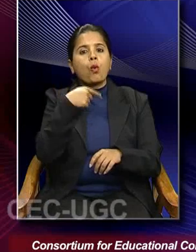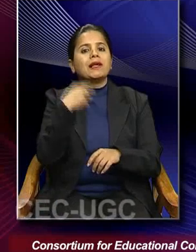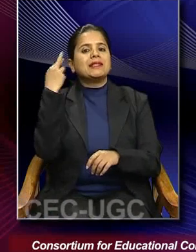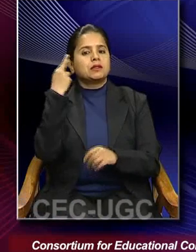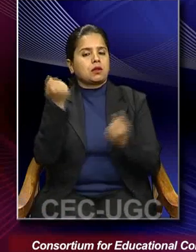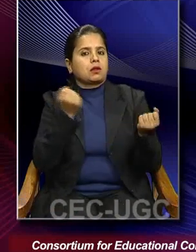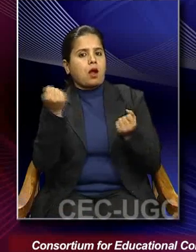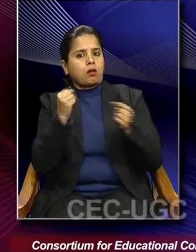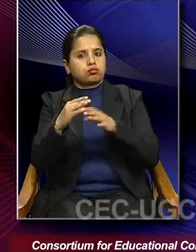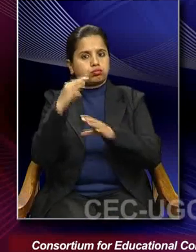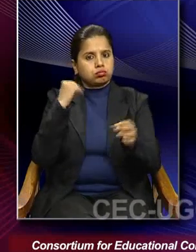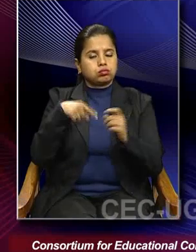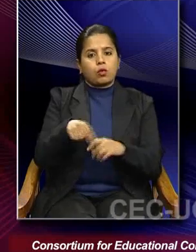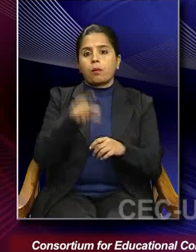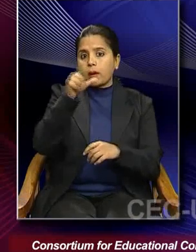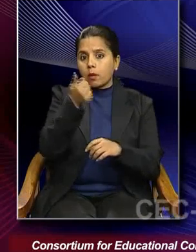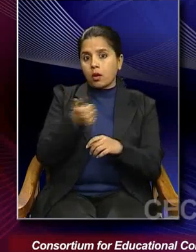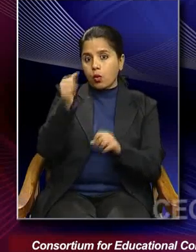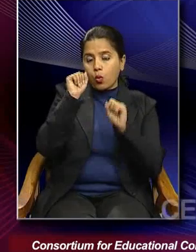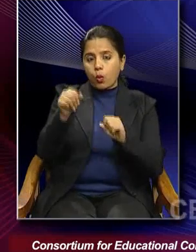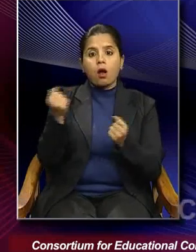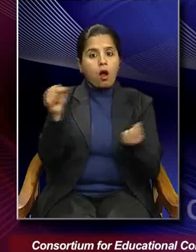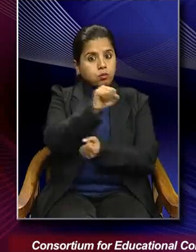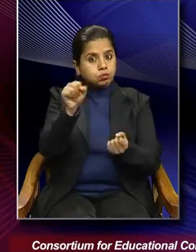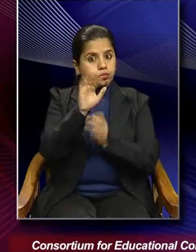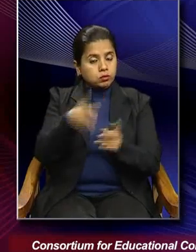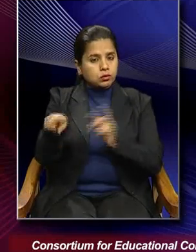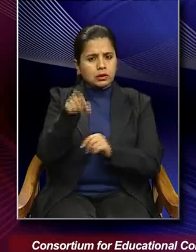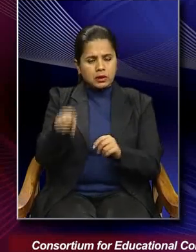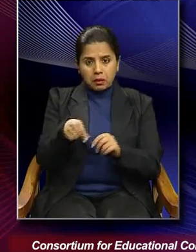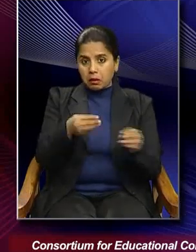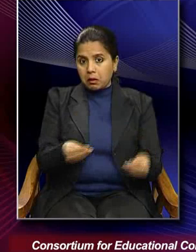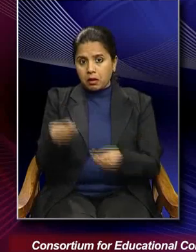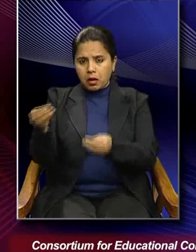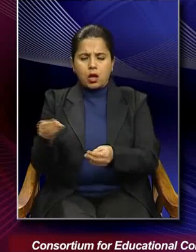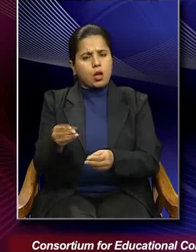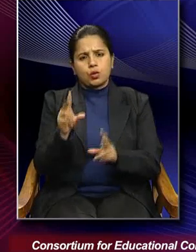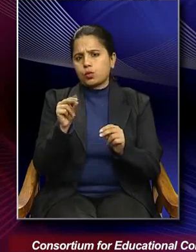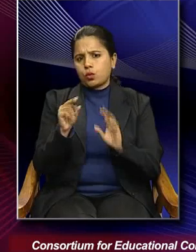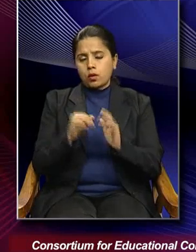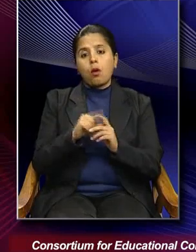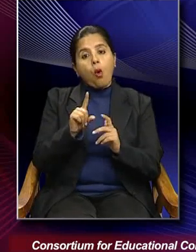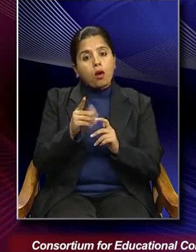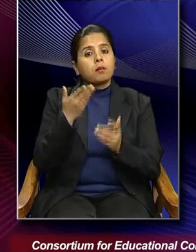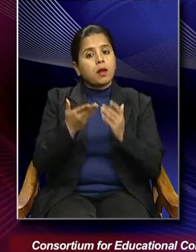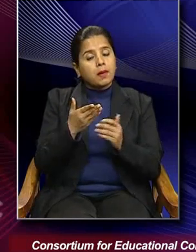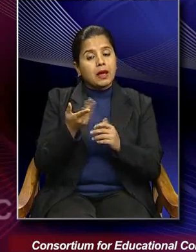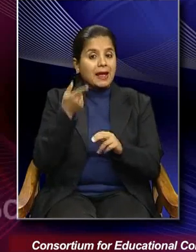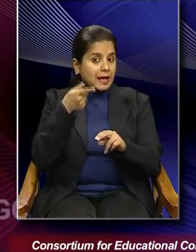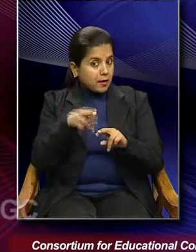and the owners of the vehicles are driving the car, then it cannot be passed on. Otherwise, if